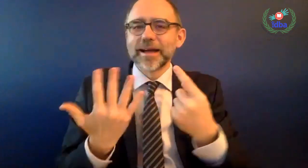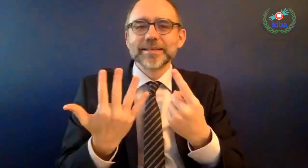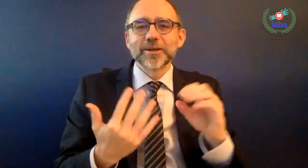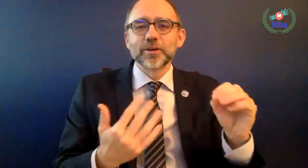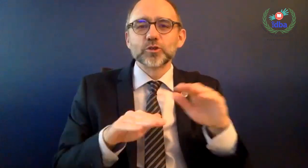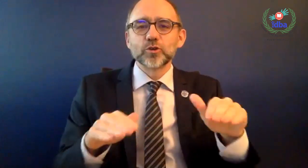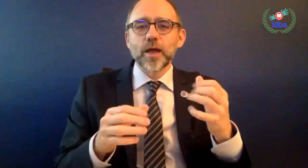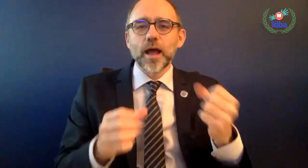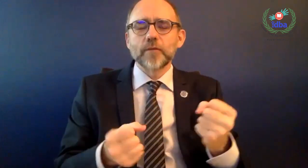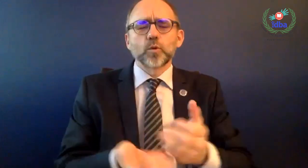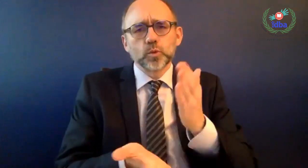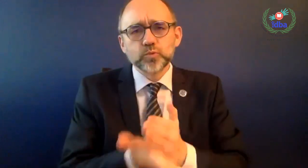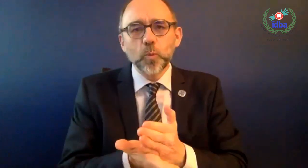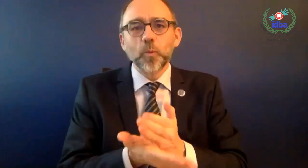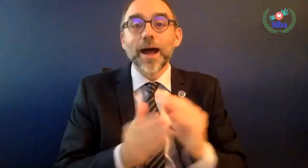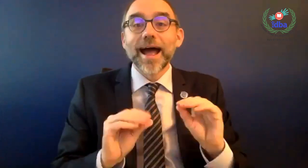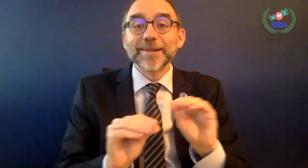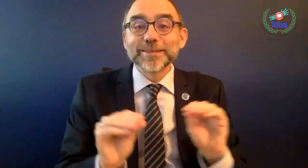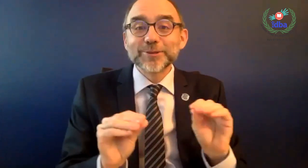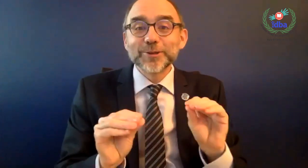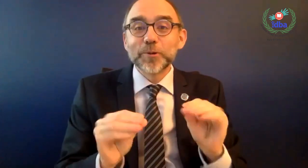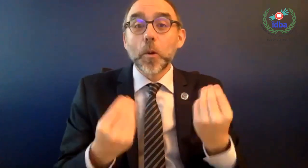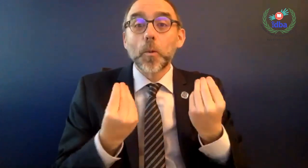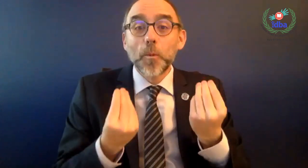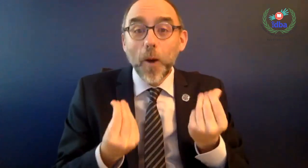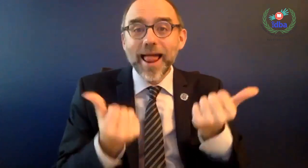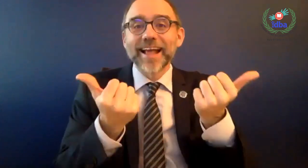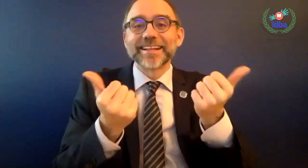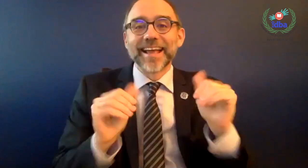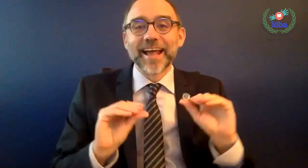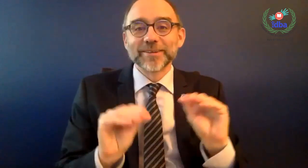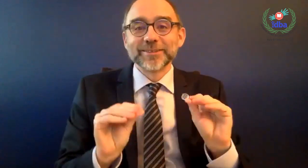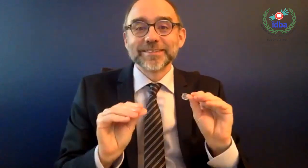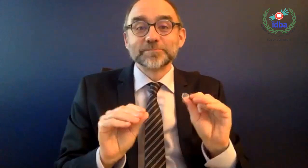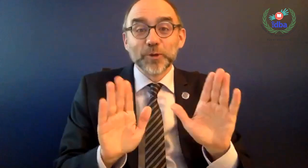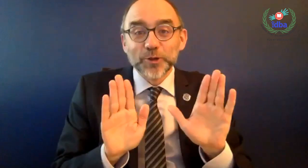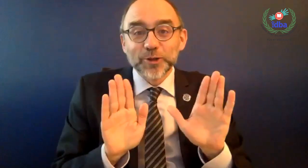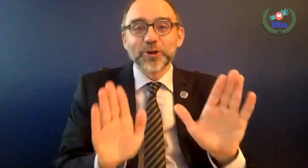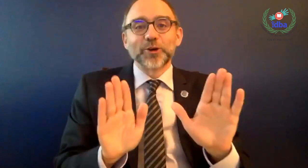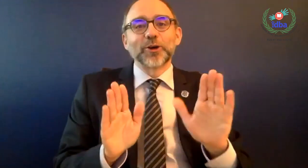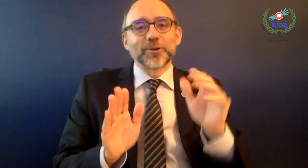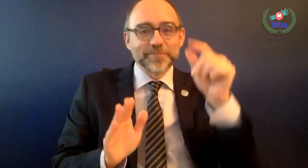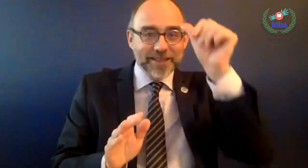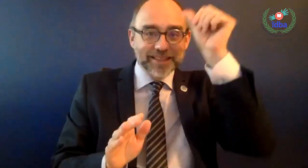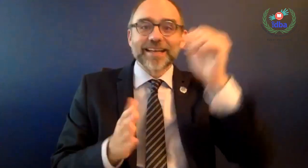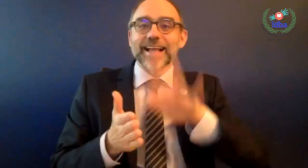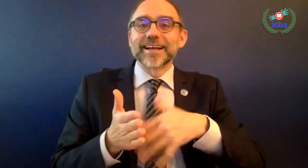that India and that school, Indore Deaf Bilingual Academy, has 600 deaf students, and I hope that they must